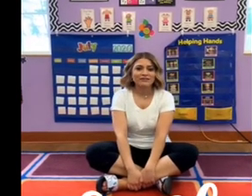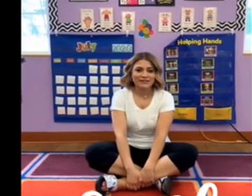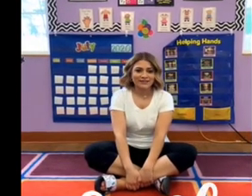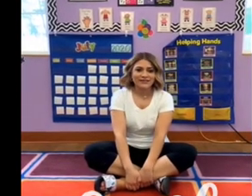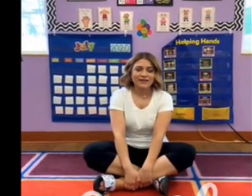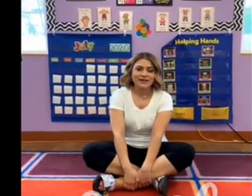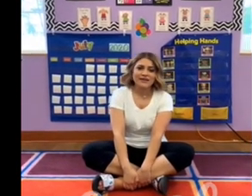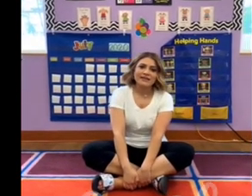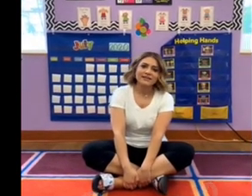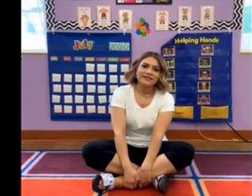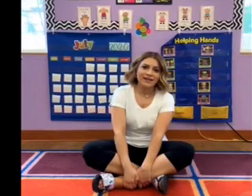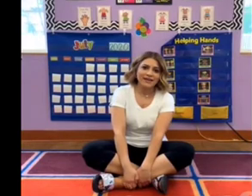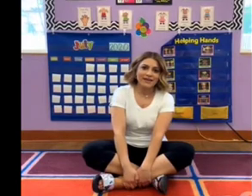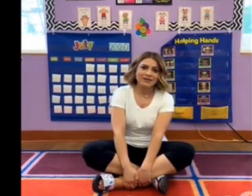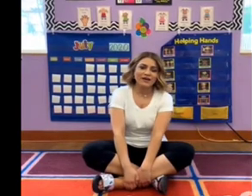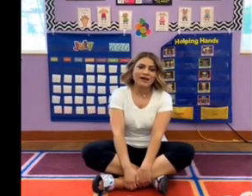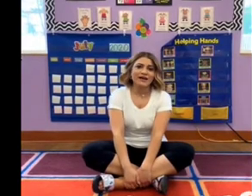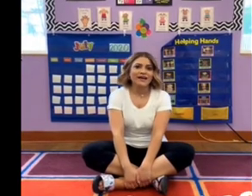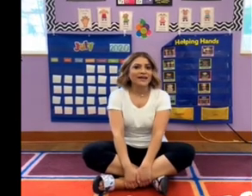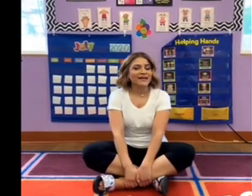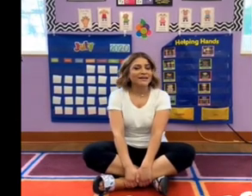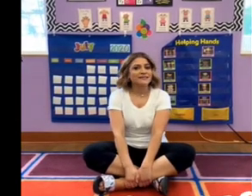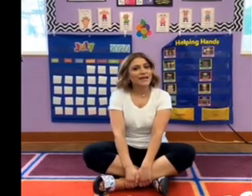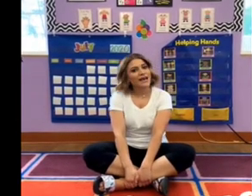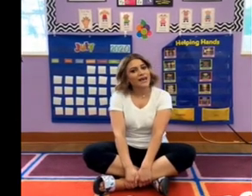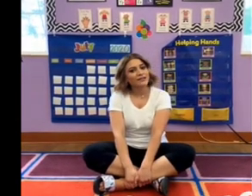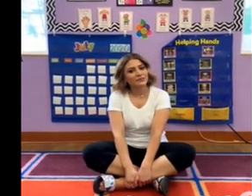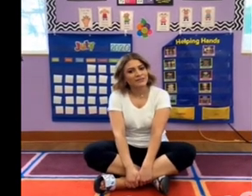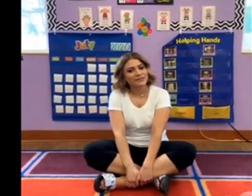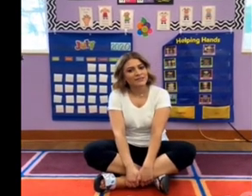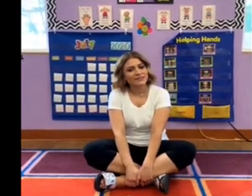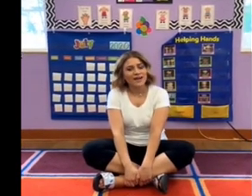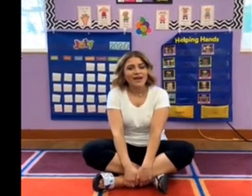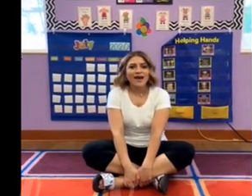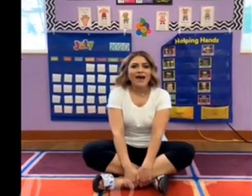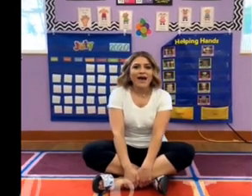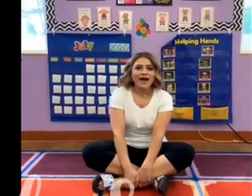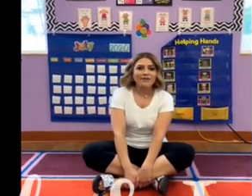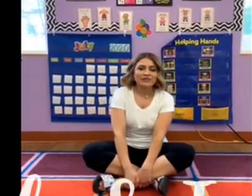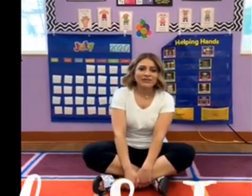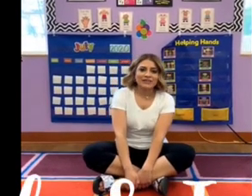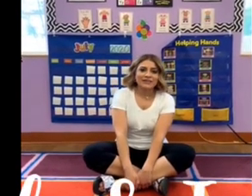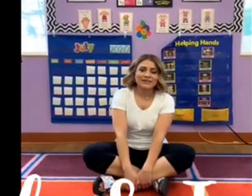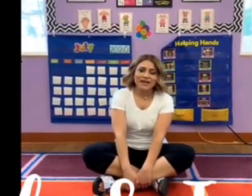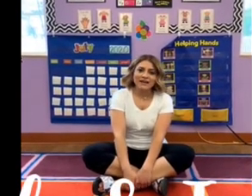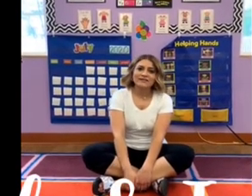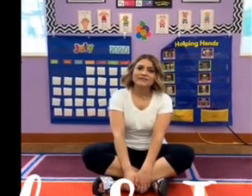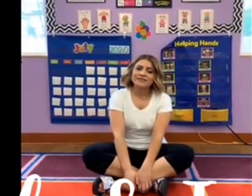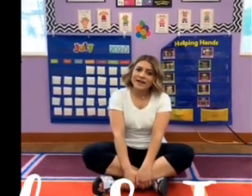Charlie, Clara and Eloise, Everly and